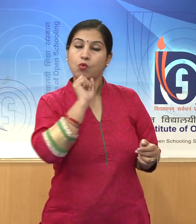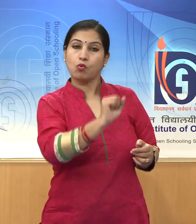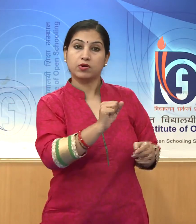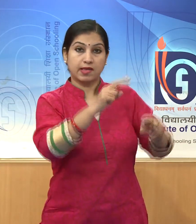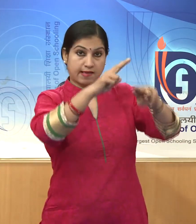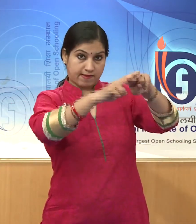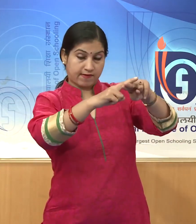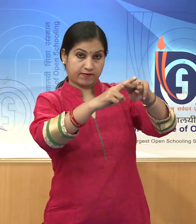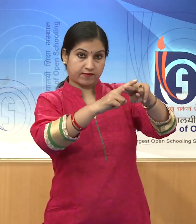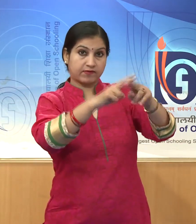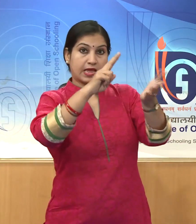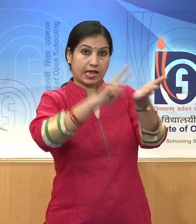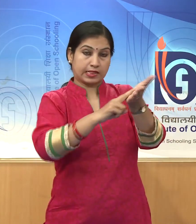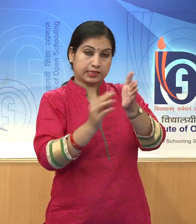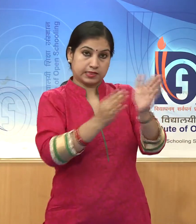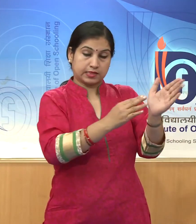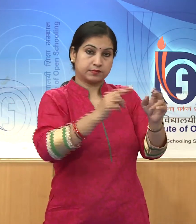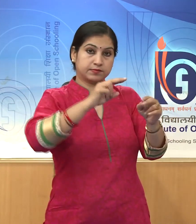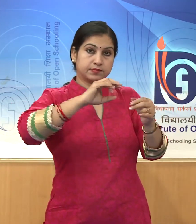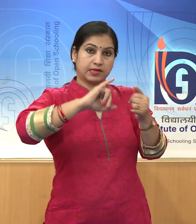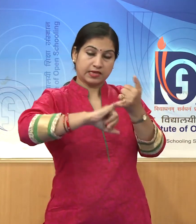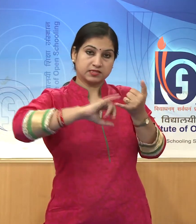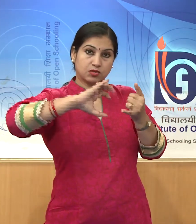F. N. Souza,